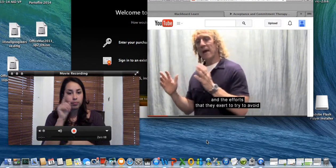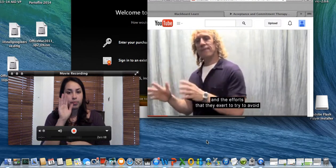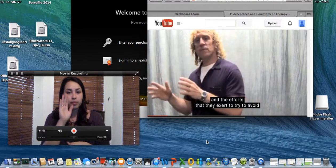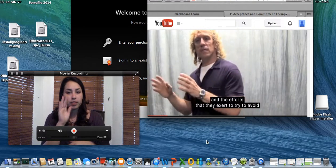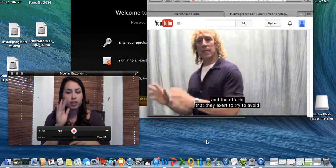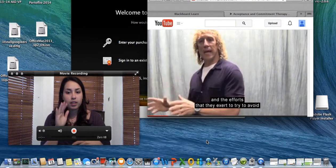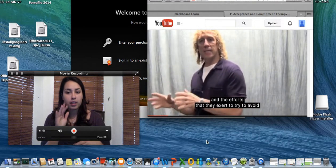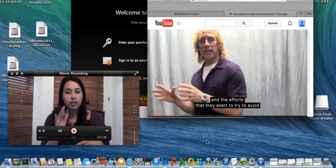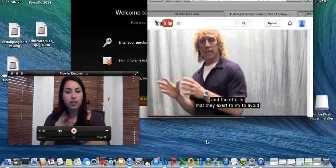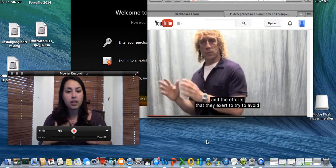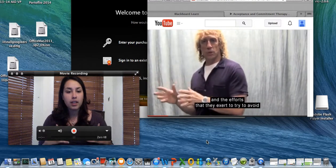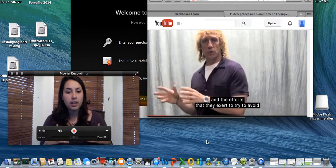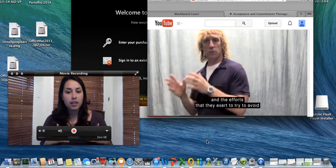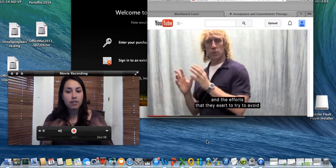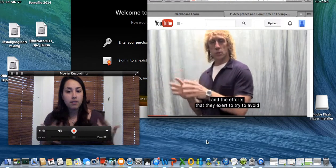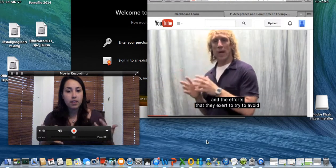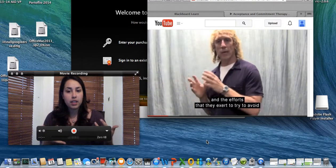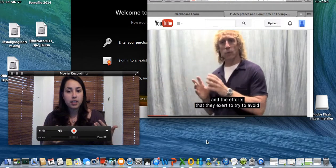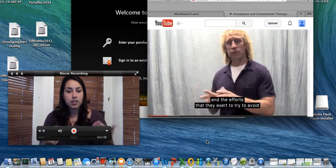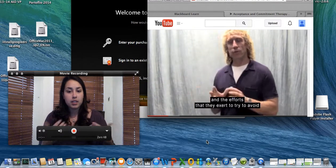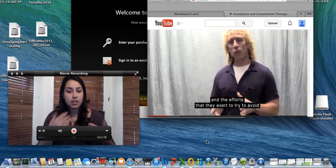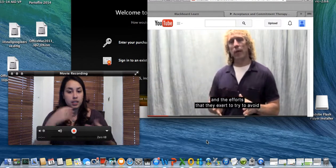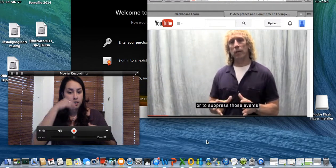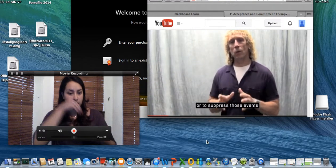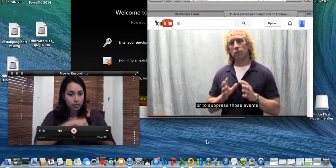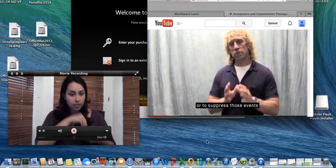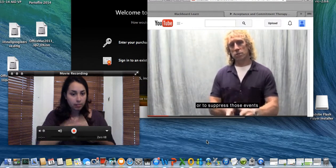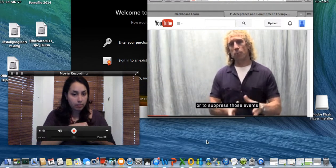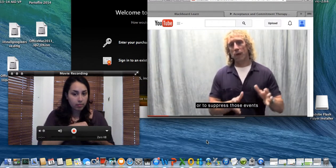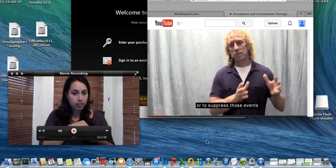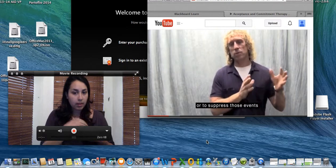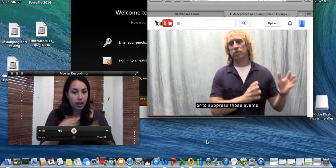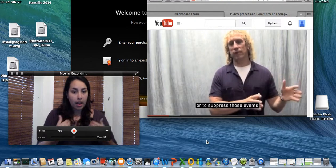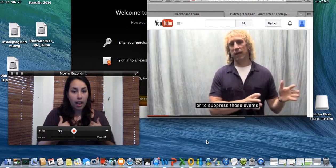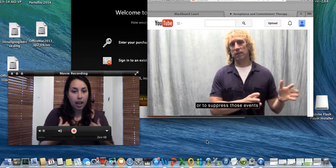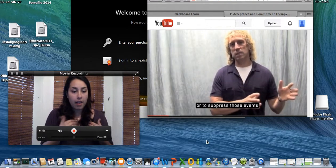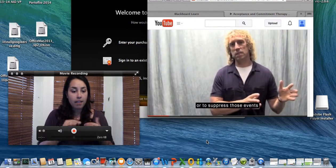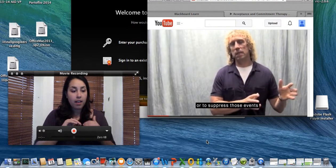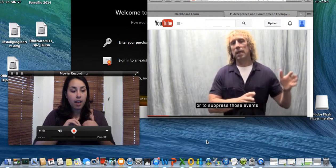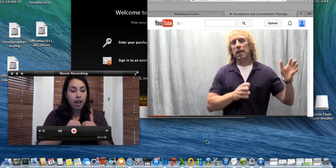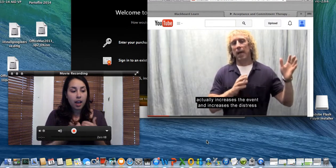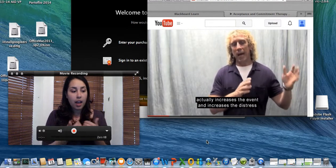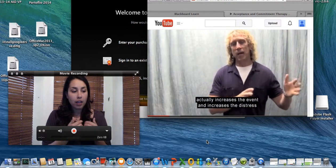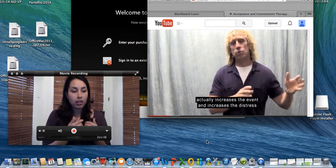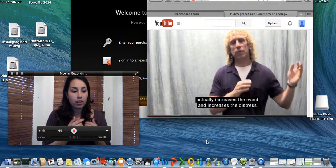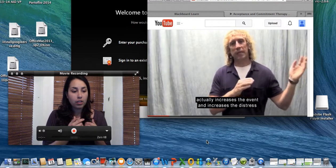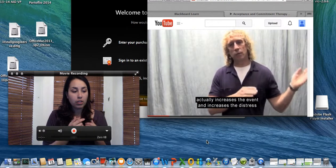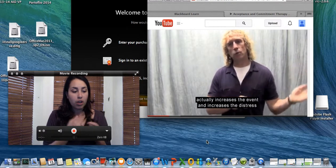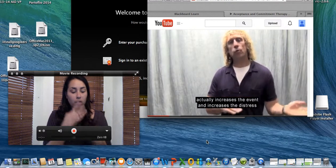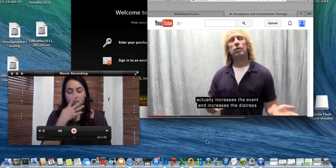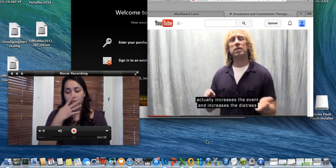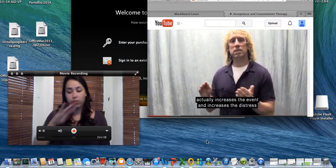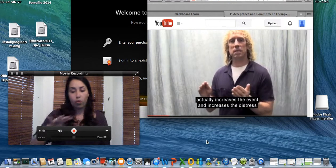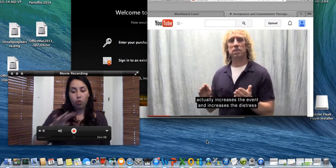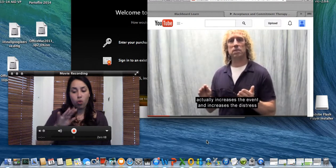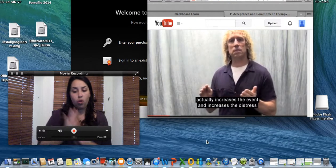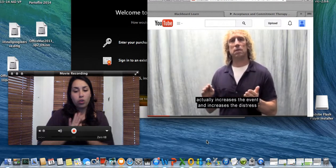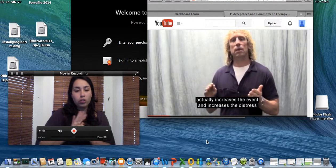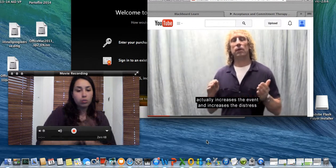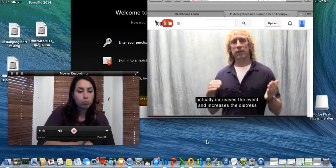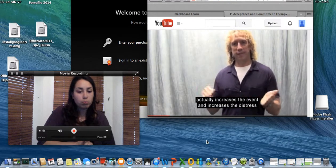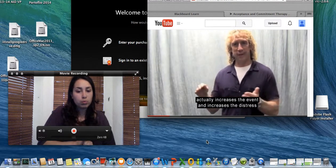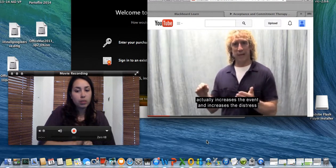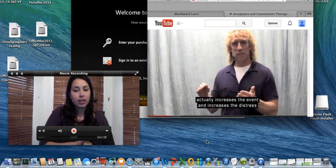and the efforts that they exert to try to avoid or to suppress those events actually